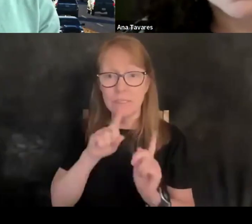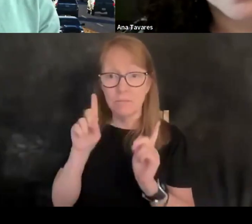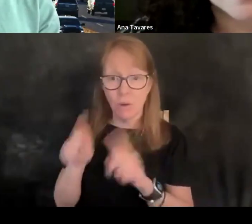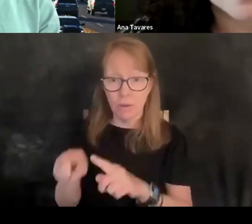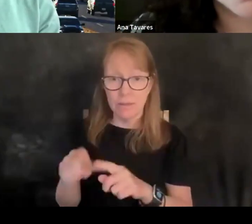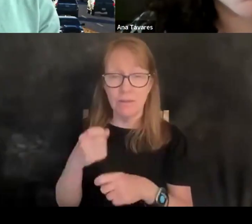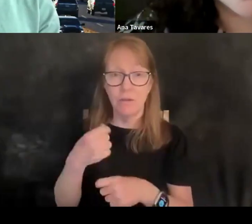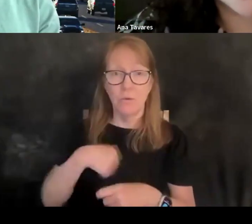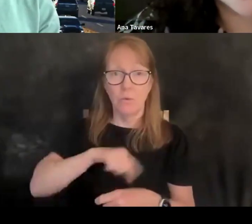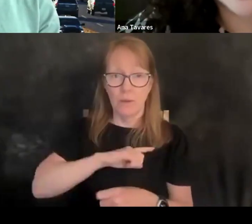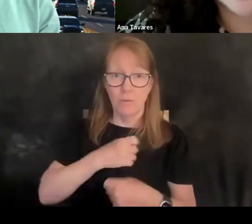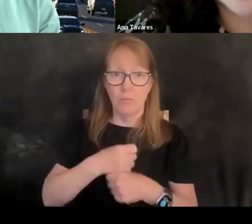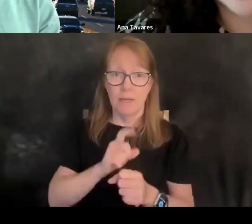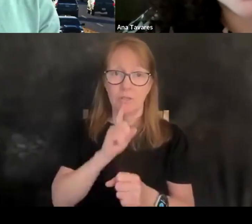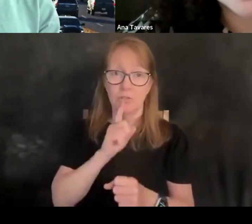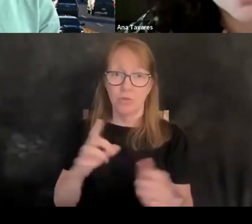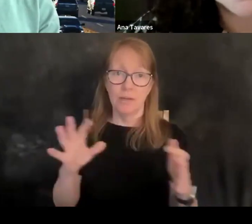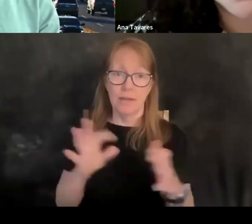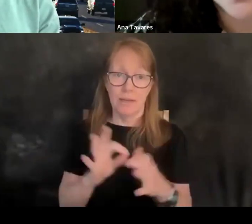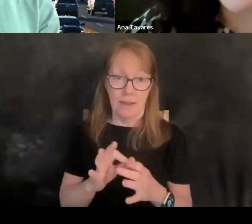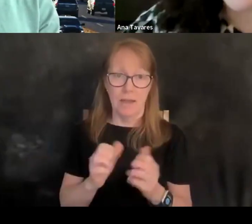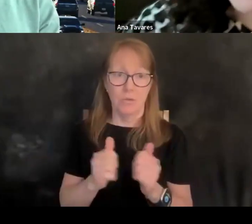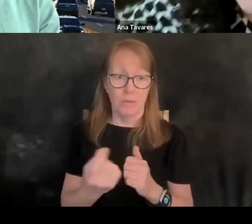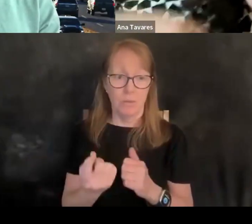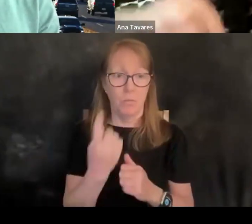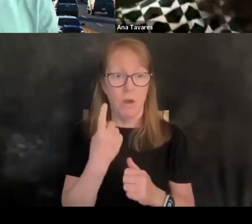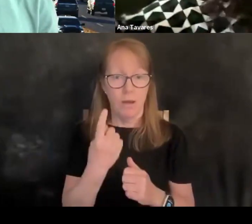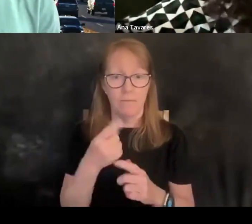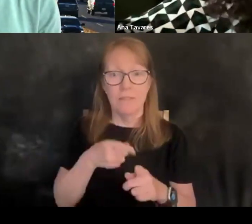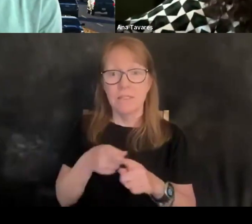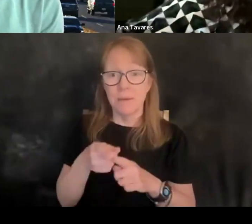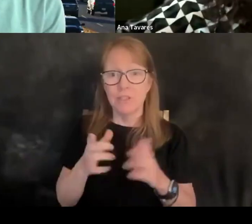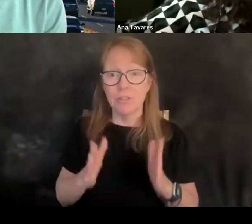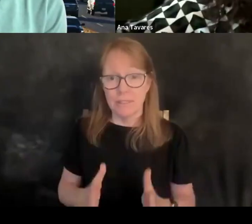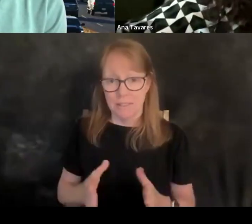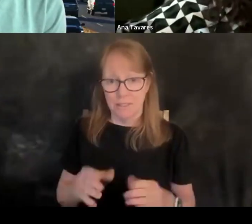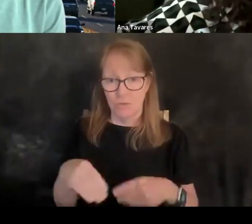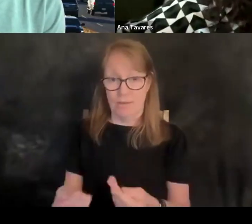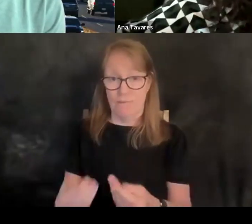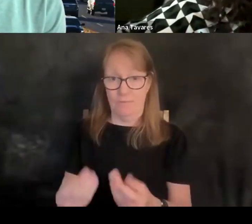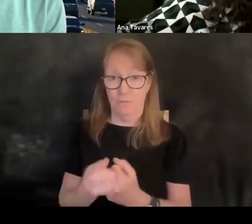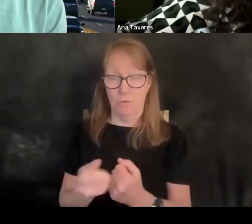sure to connect her with one of our specialists to support.